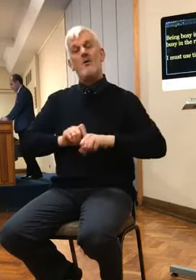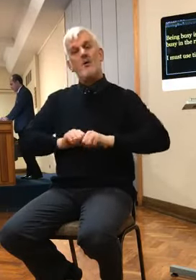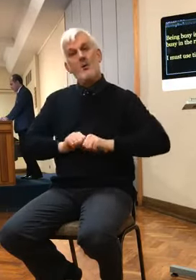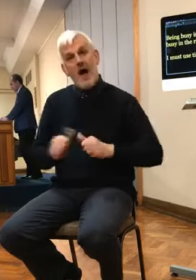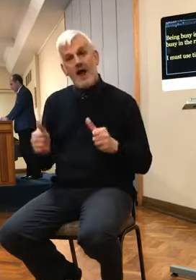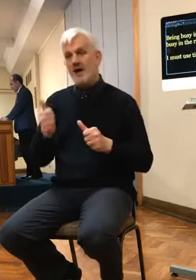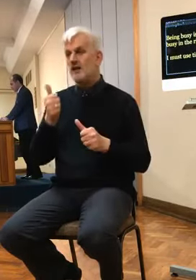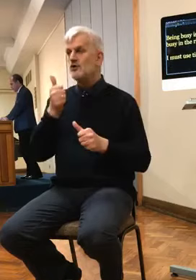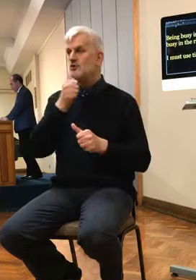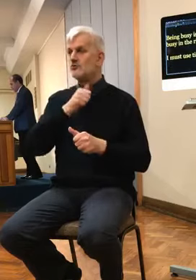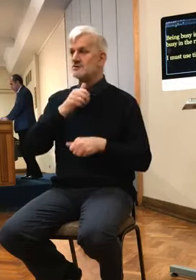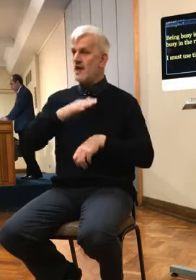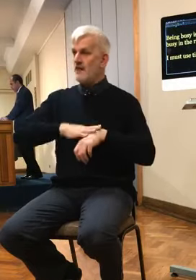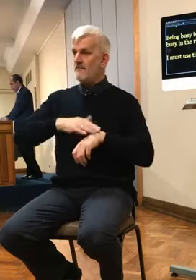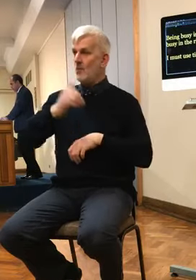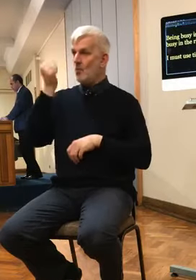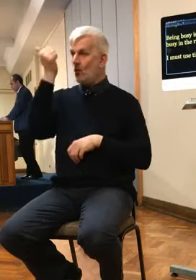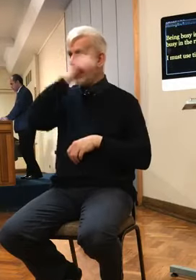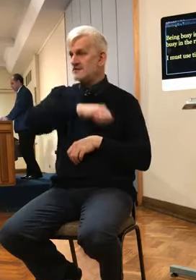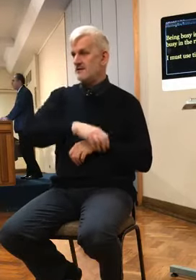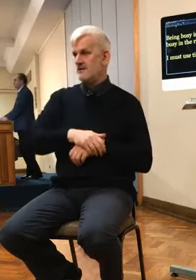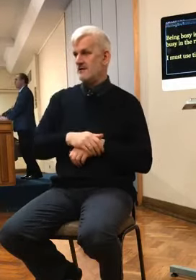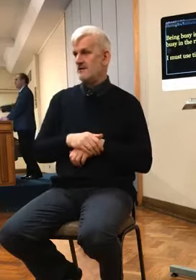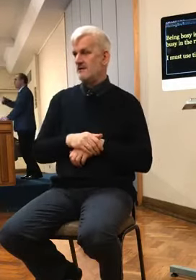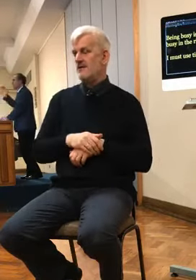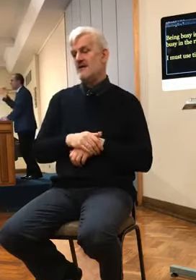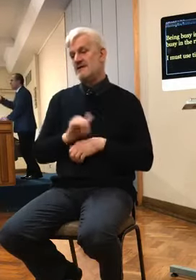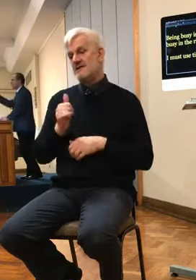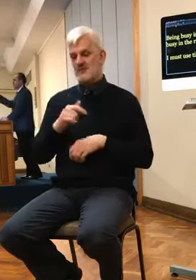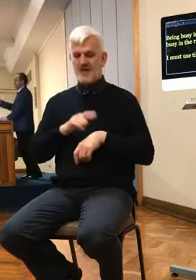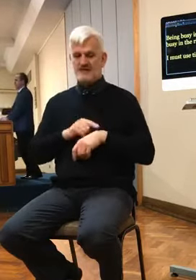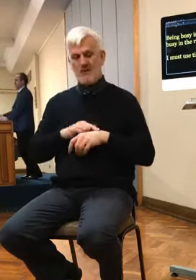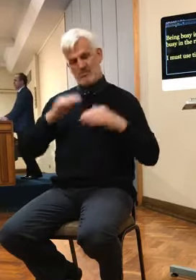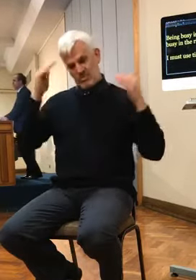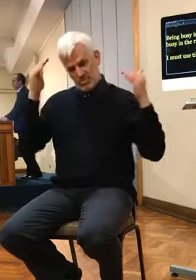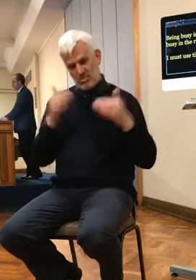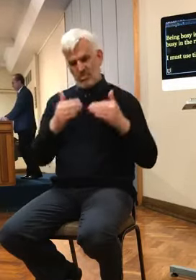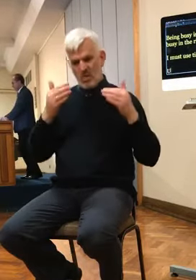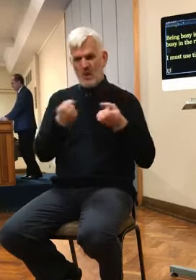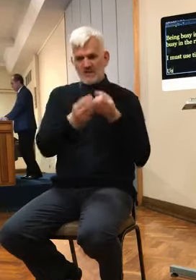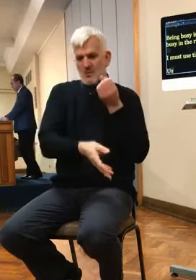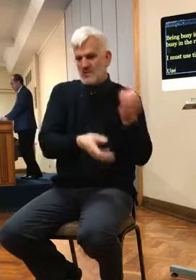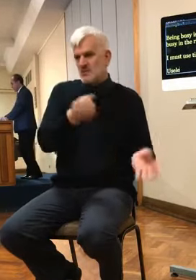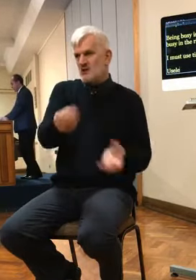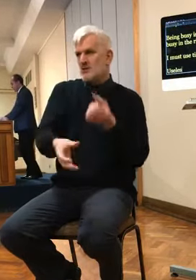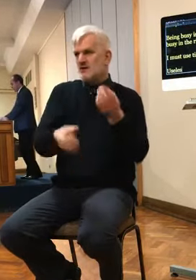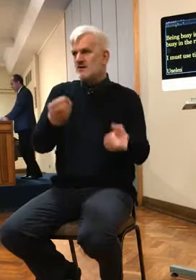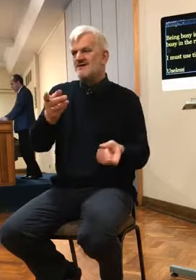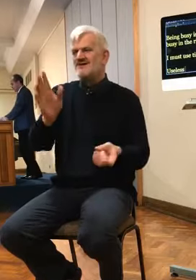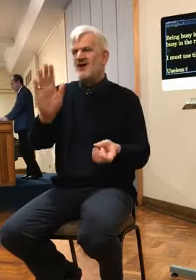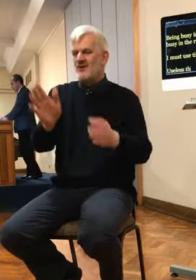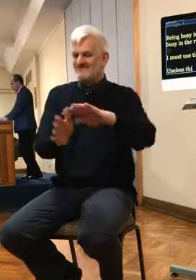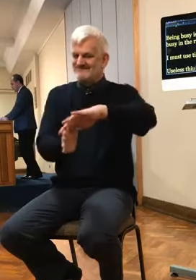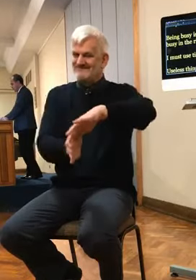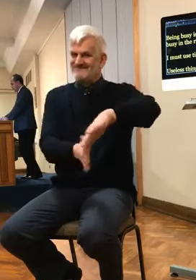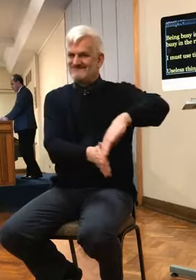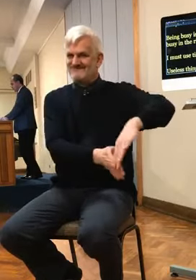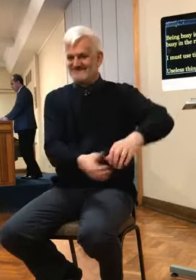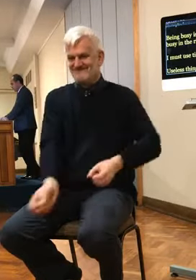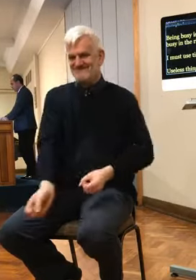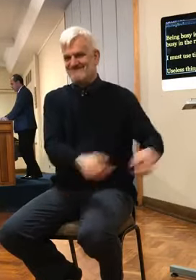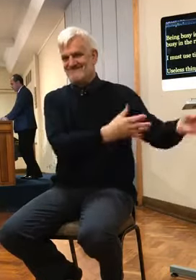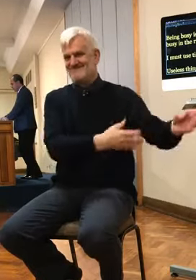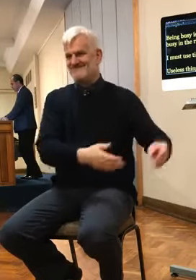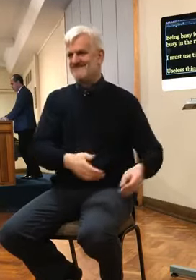irrelevant trifles absorb our time. Please avoid them. Avoid those things which captivate you, and